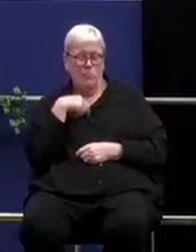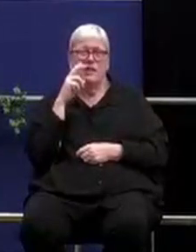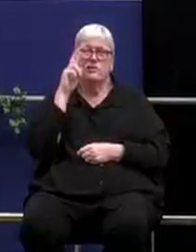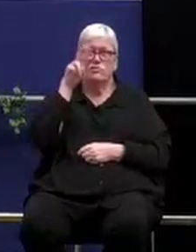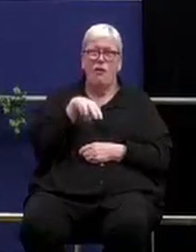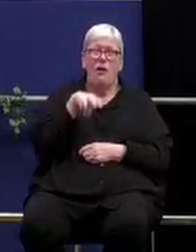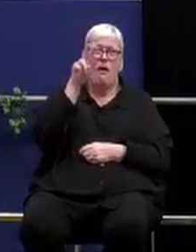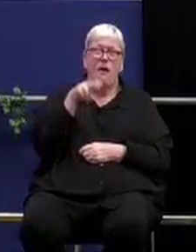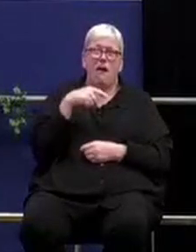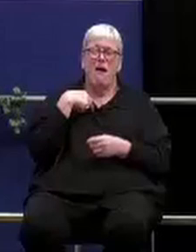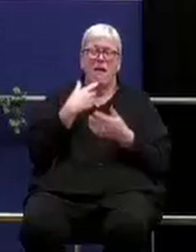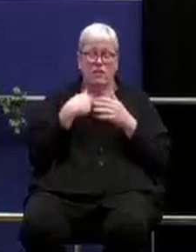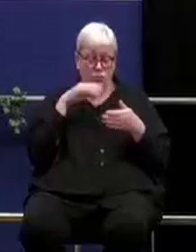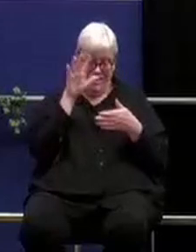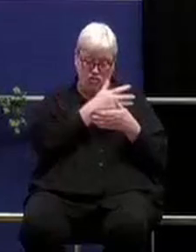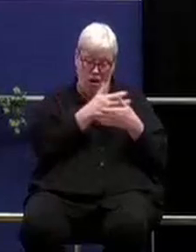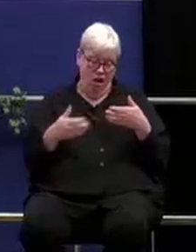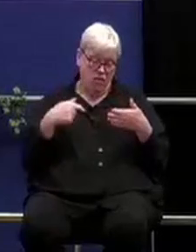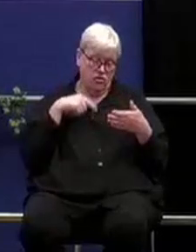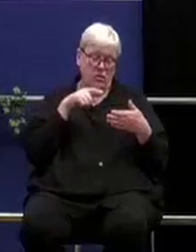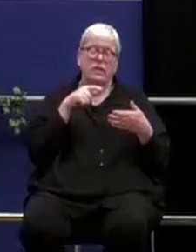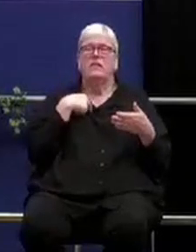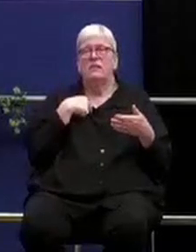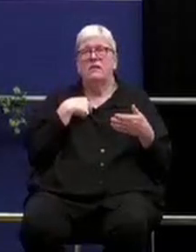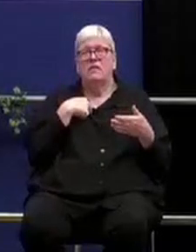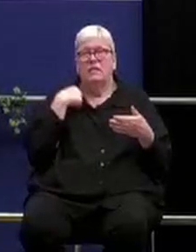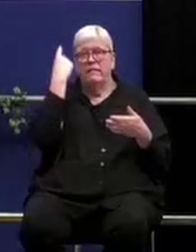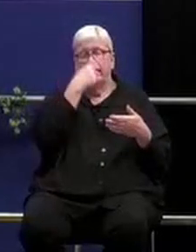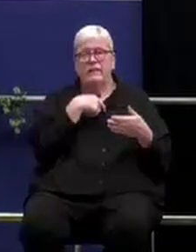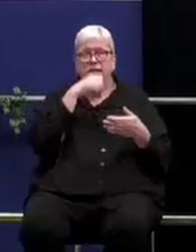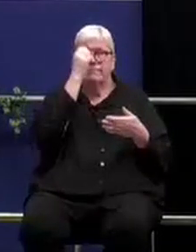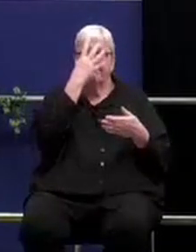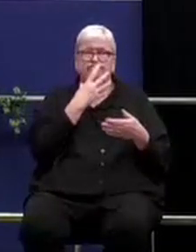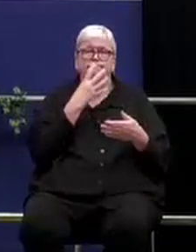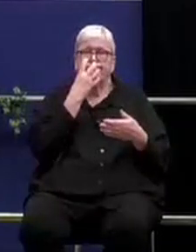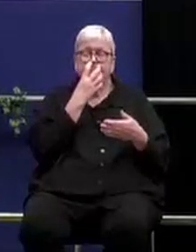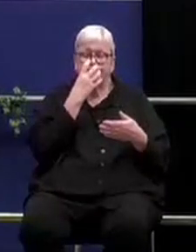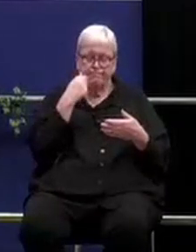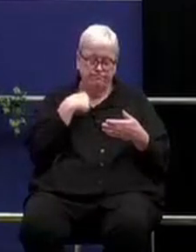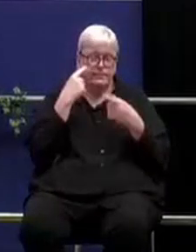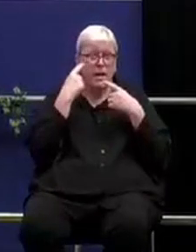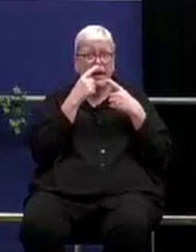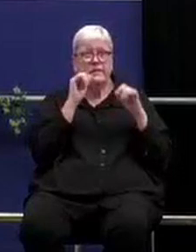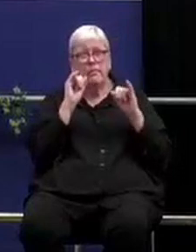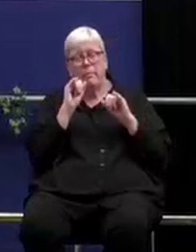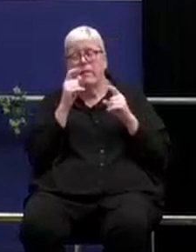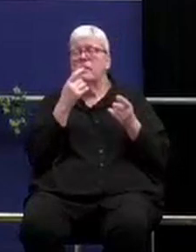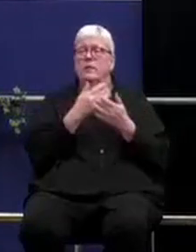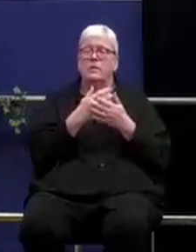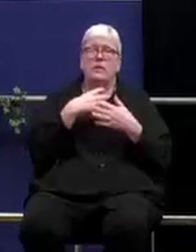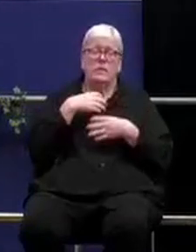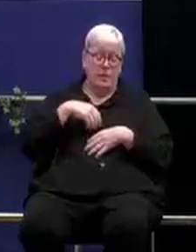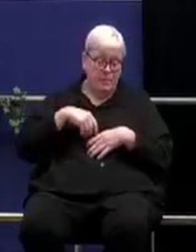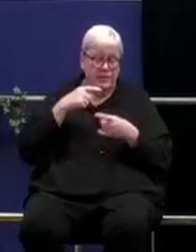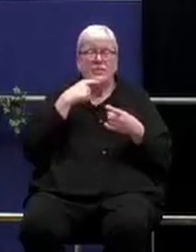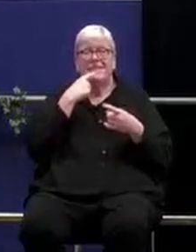her drug chart. There was a sullen expression across her face, and the eyes continuously shifted. My gut instinct was